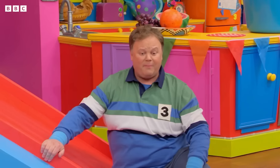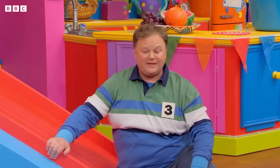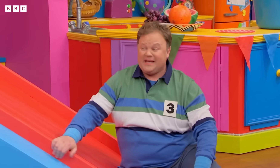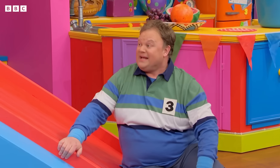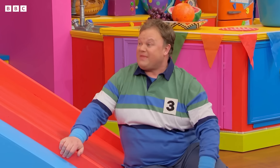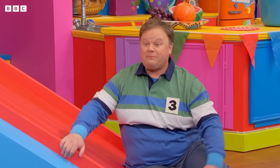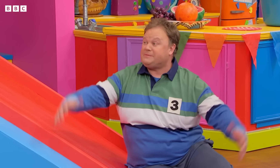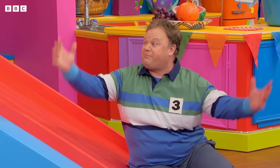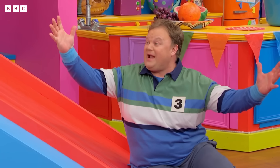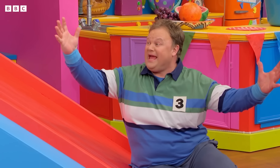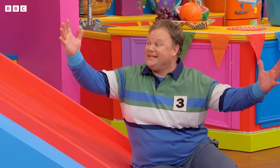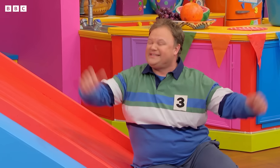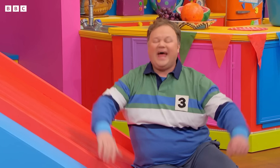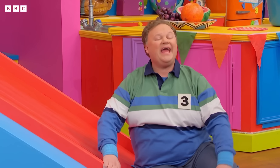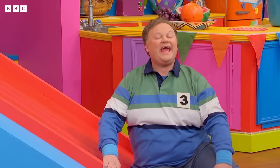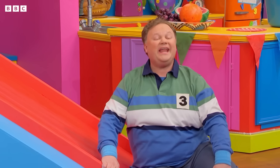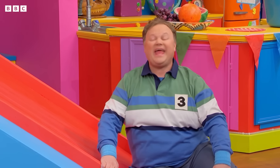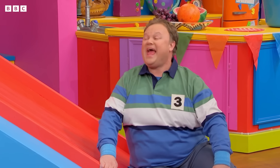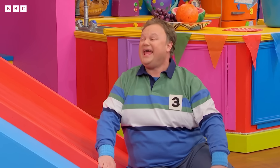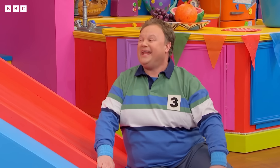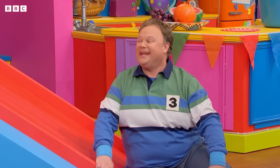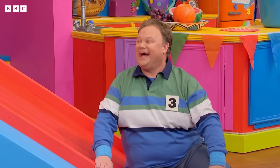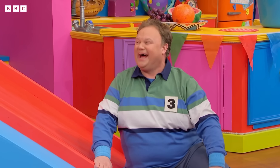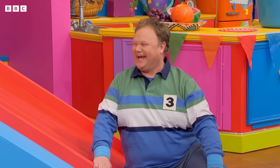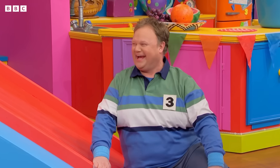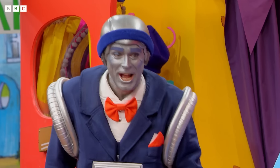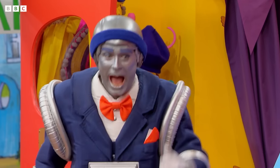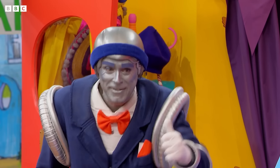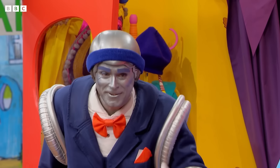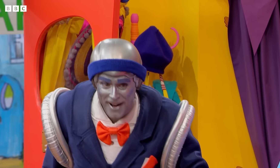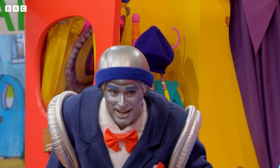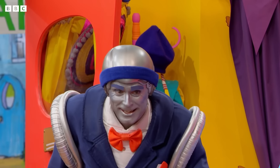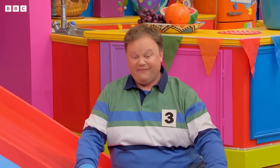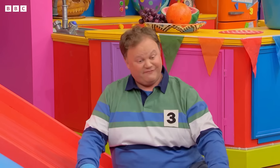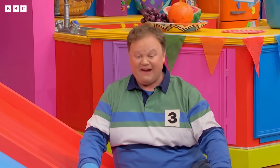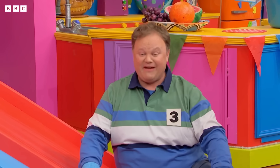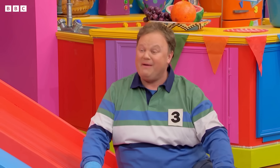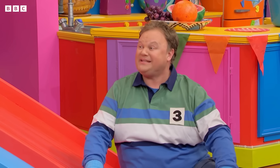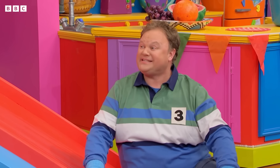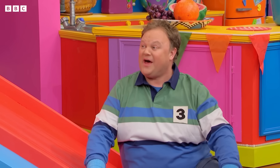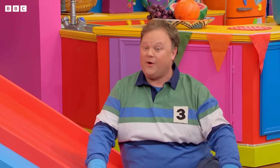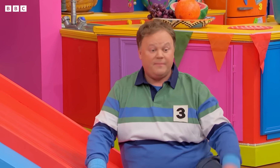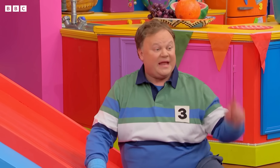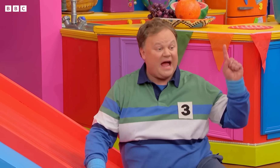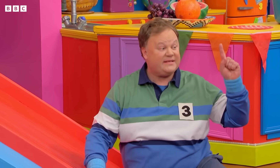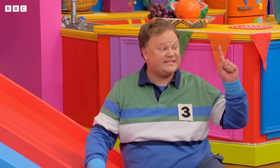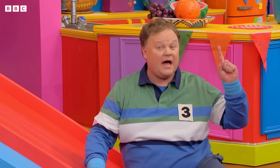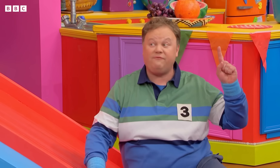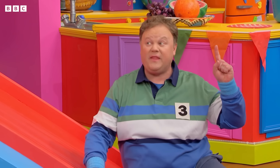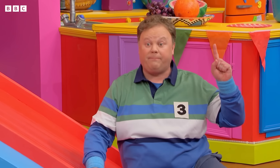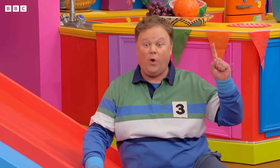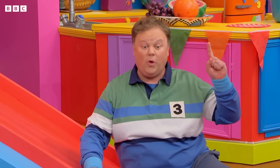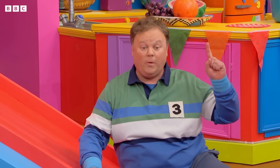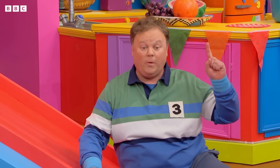Robert. That was brilliant! Again! Having fun? Very much so. Now it's time for the ball